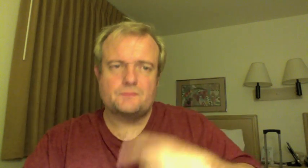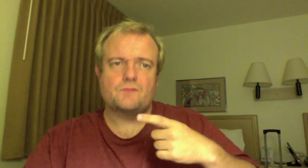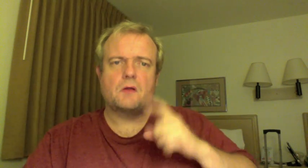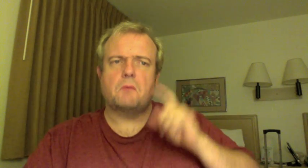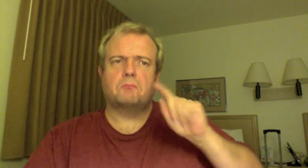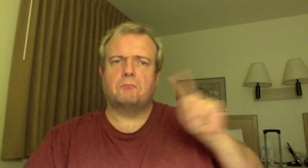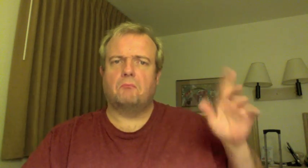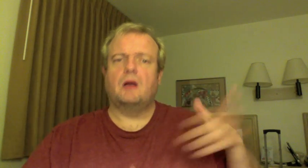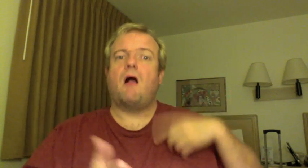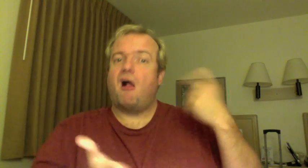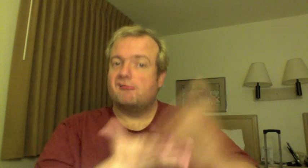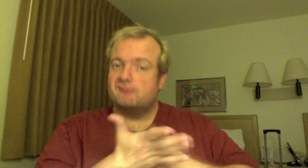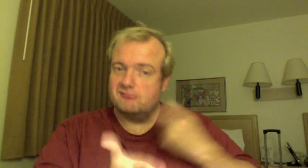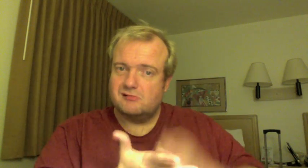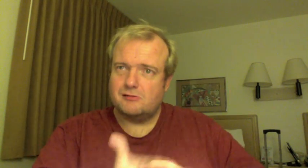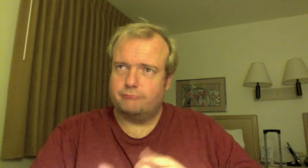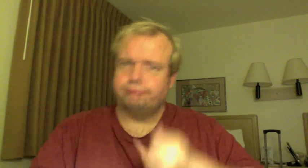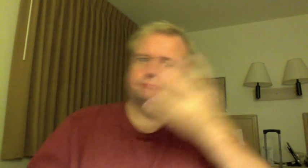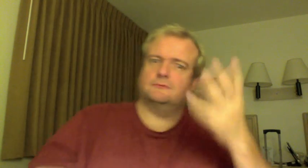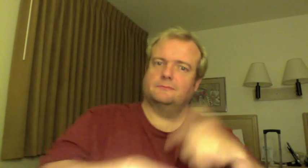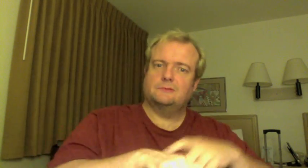For the workers doing the installing, it's challenging.